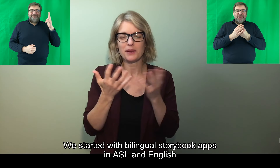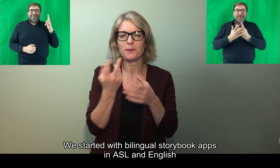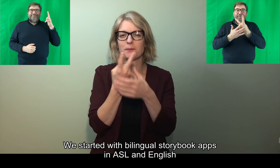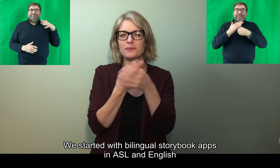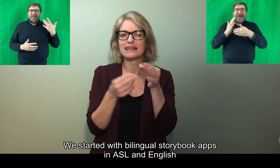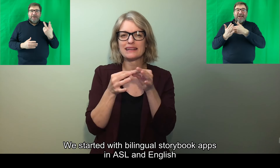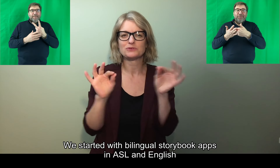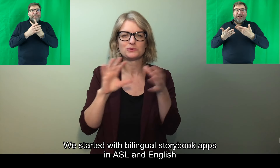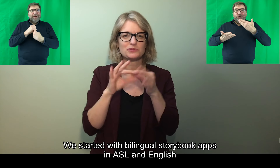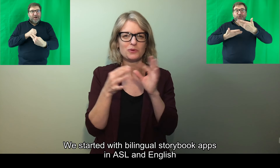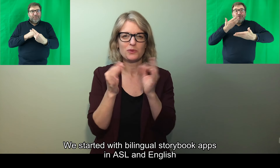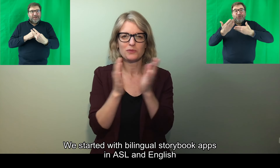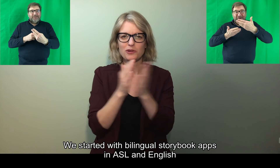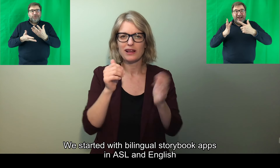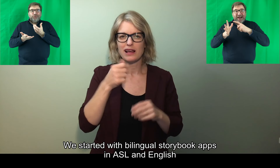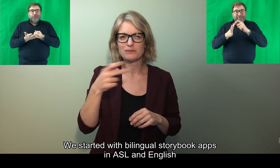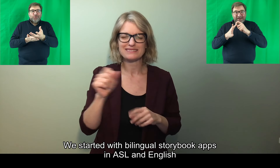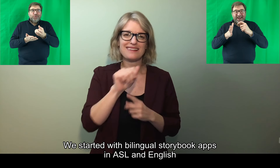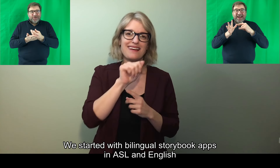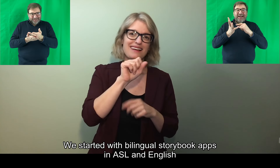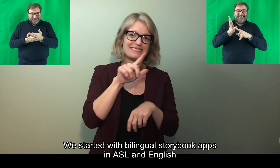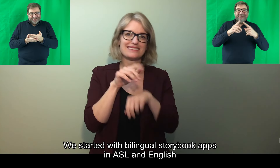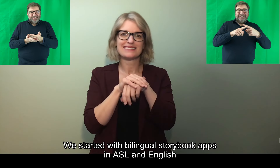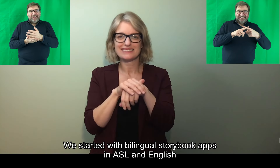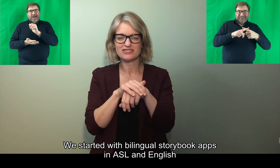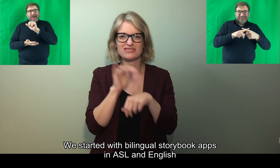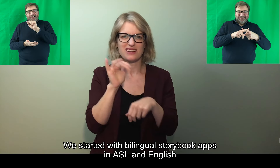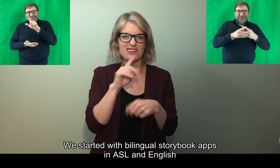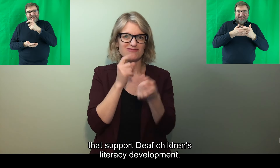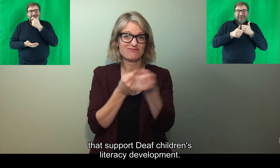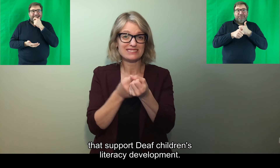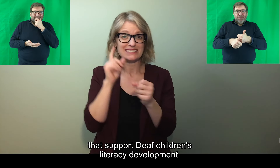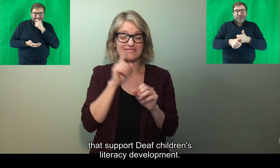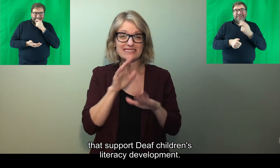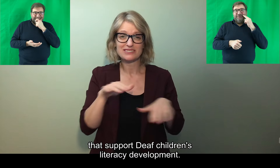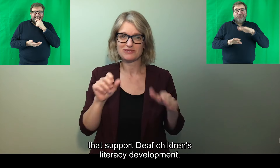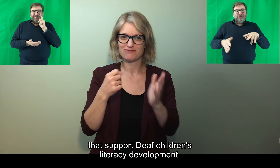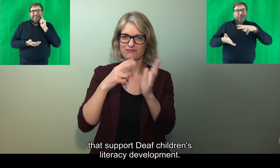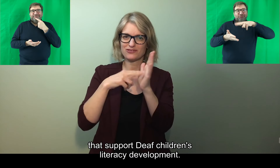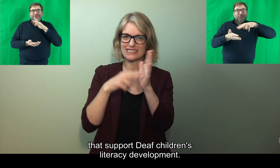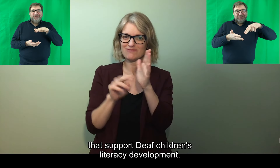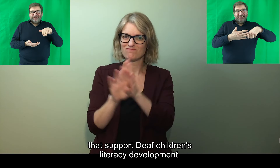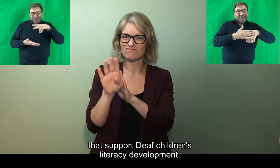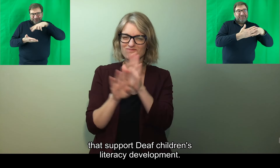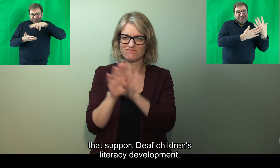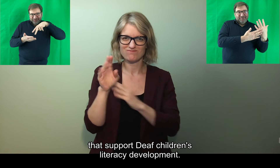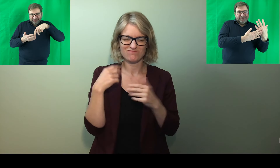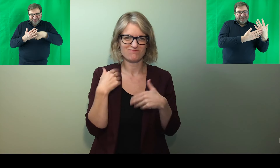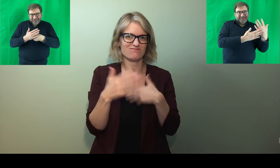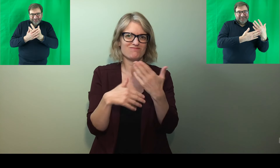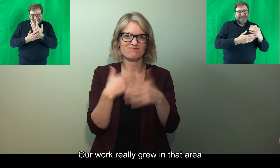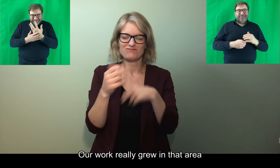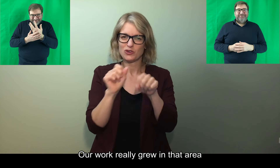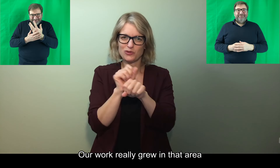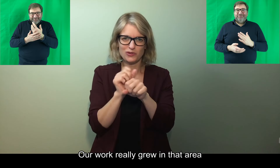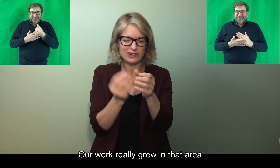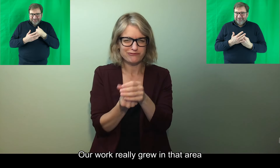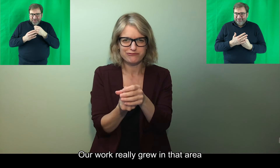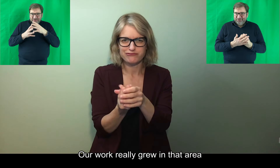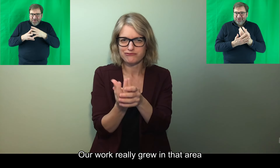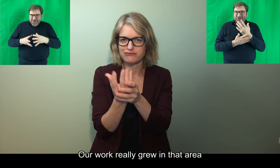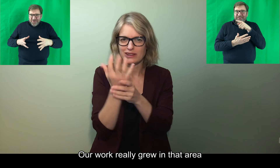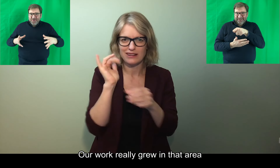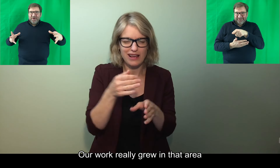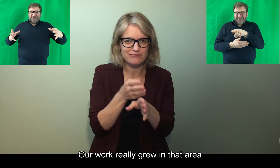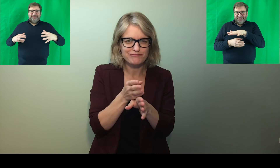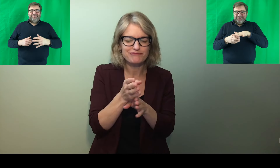We started with bilingual storybook apps in ASL and English that support deaf children's literacy development. Our work really grew